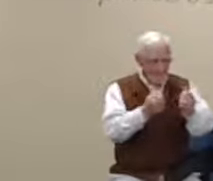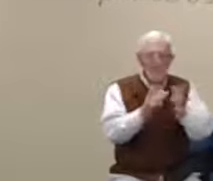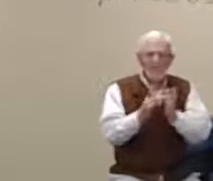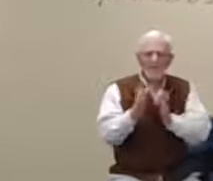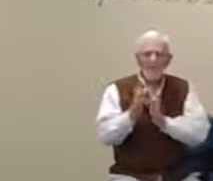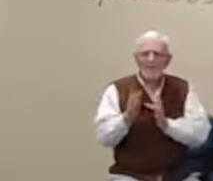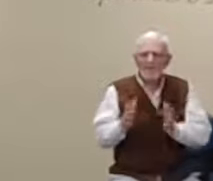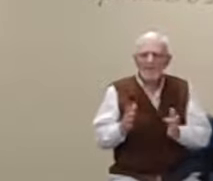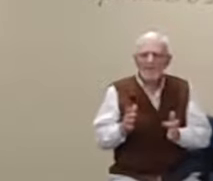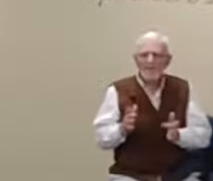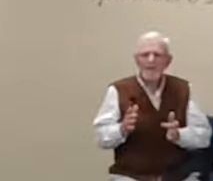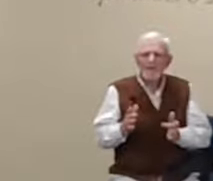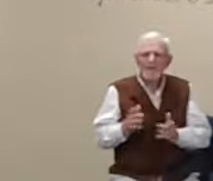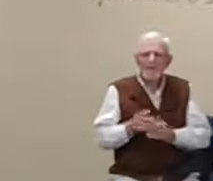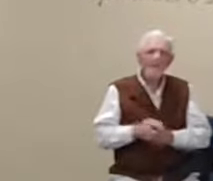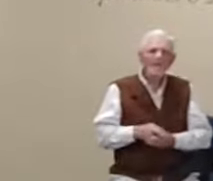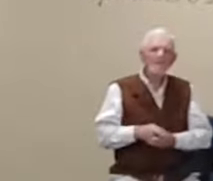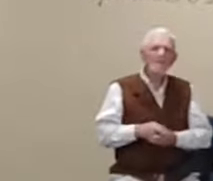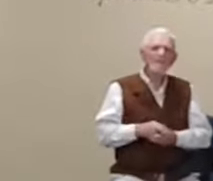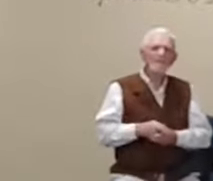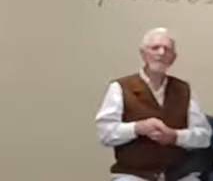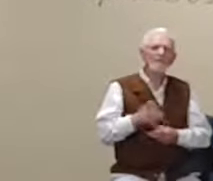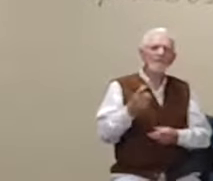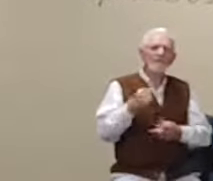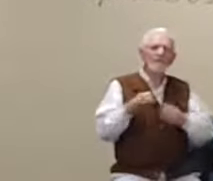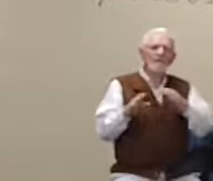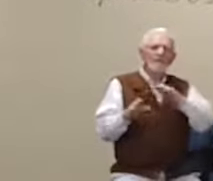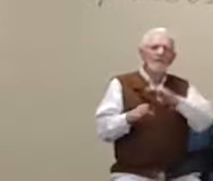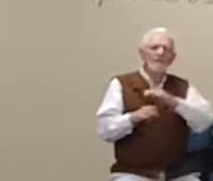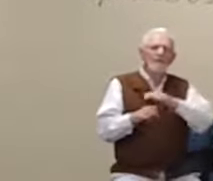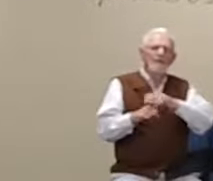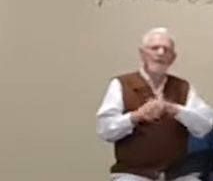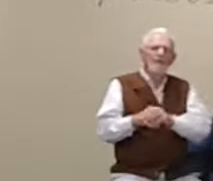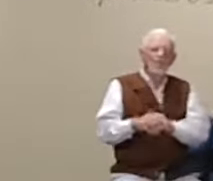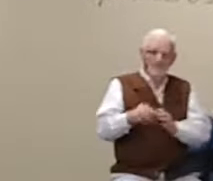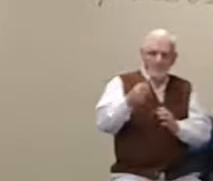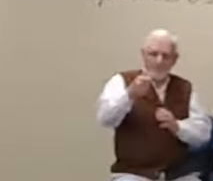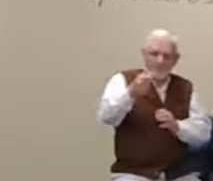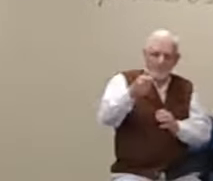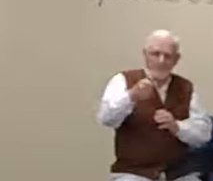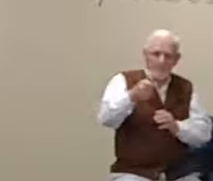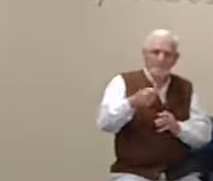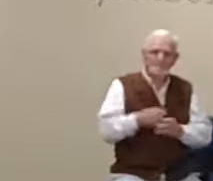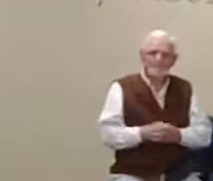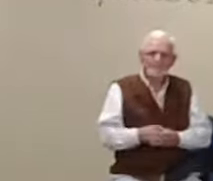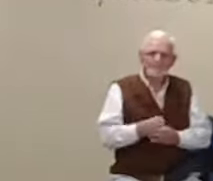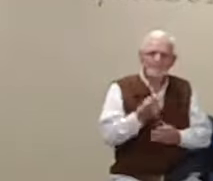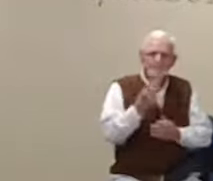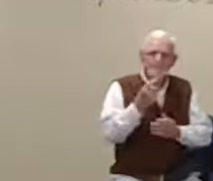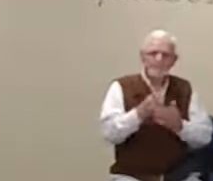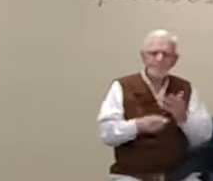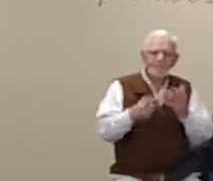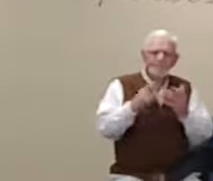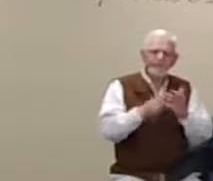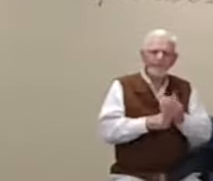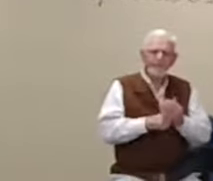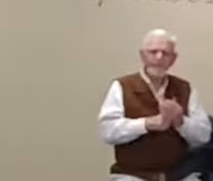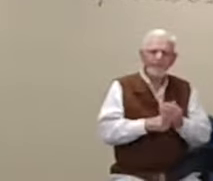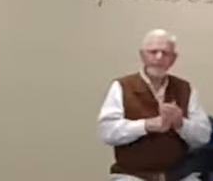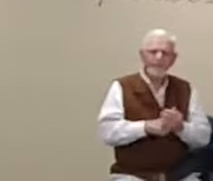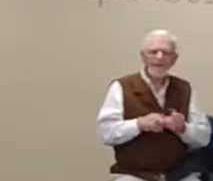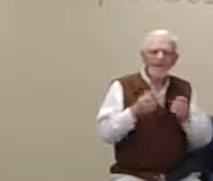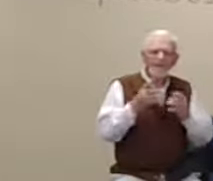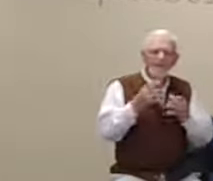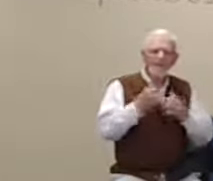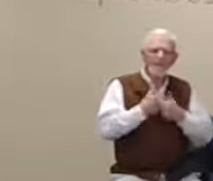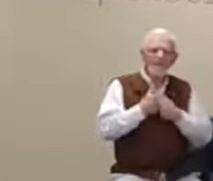Christ, they become under that self-imposed condemnation and the self-loathing begins, and you get